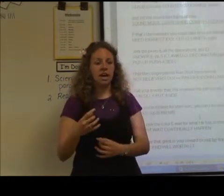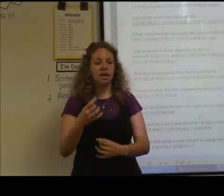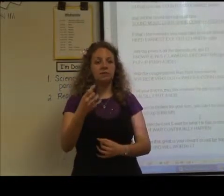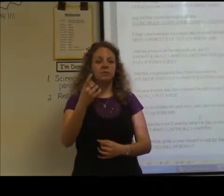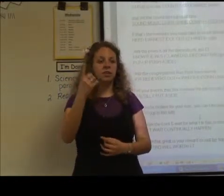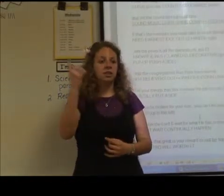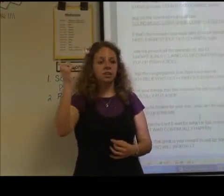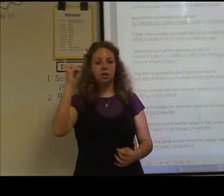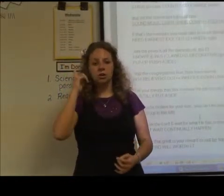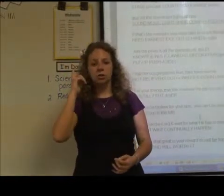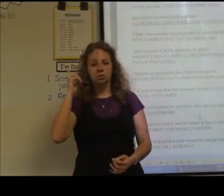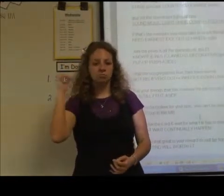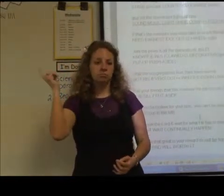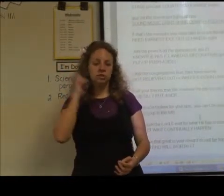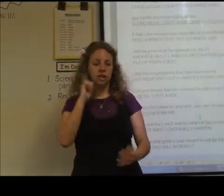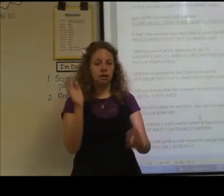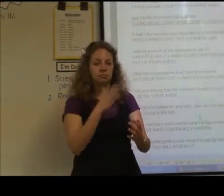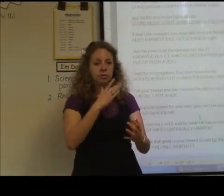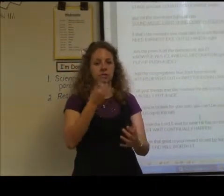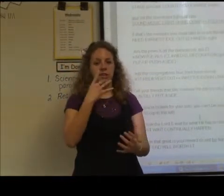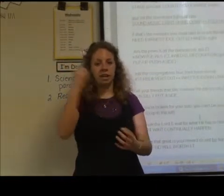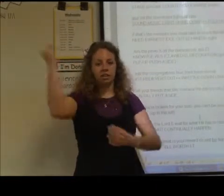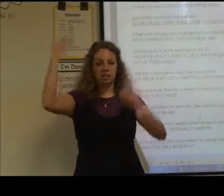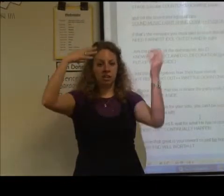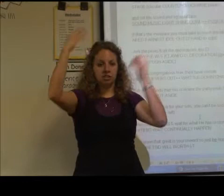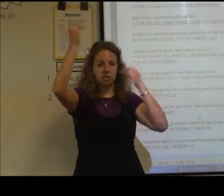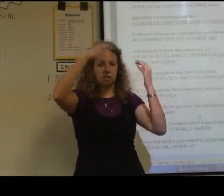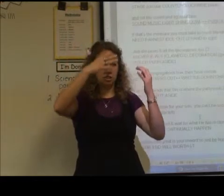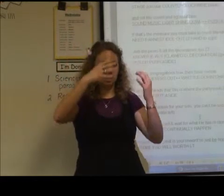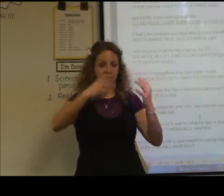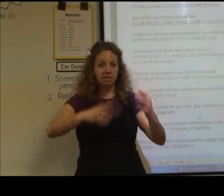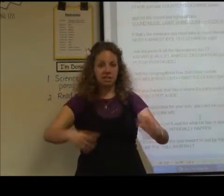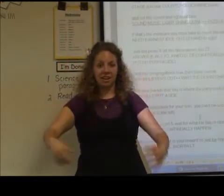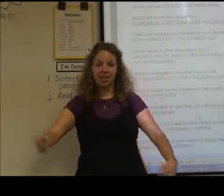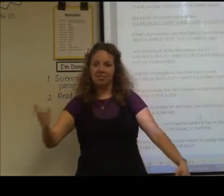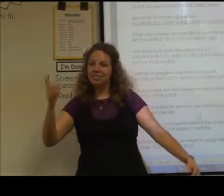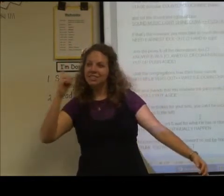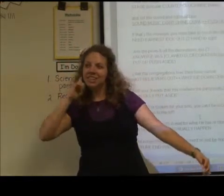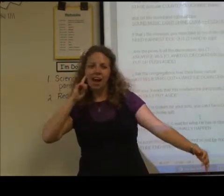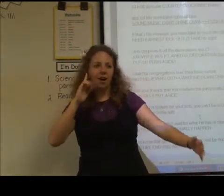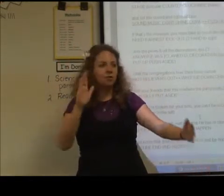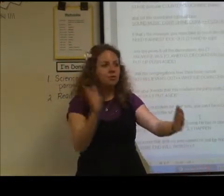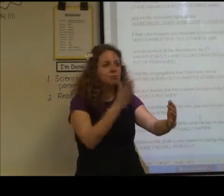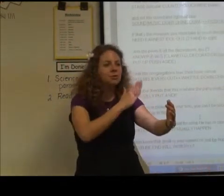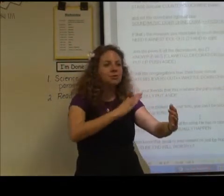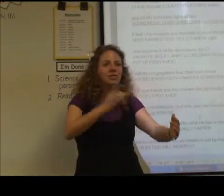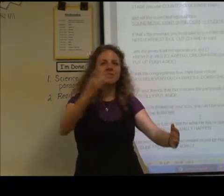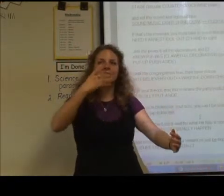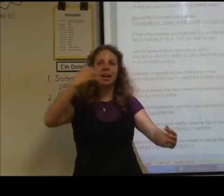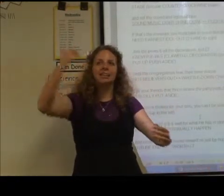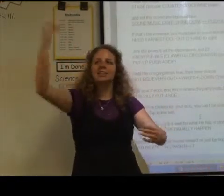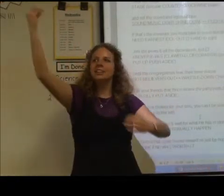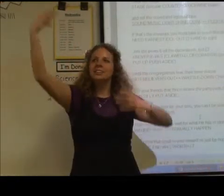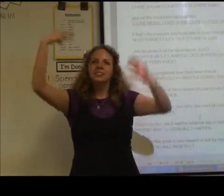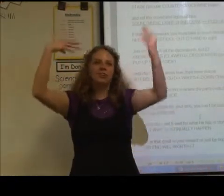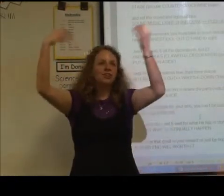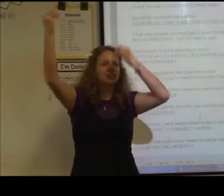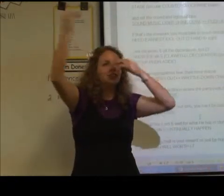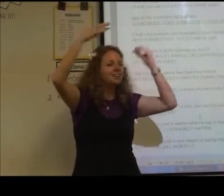like, you know, sound, music, lights, shine down, shine down, shine down. It's like the sound, the music, the lights, they're all shining